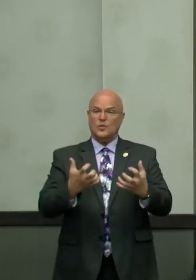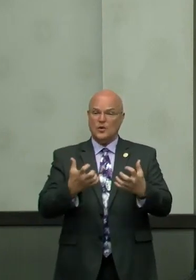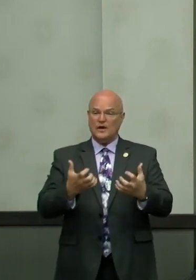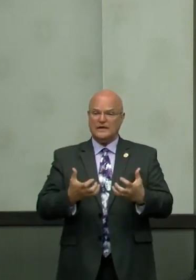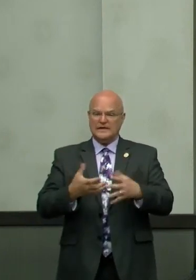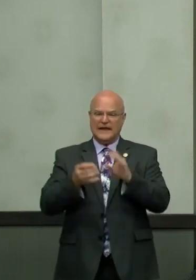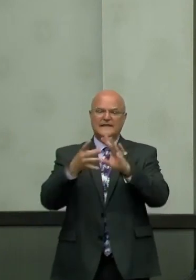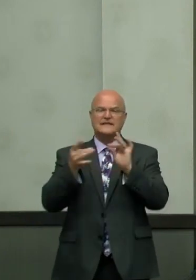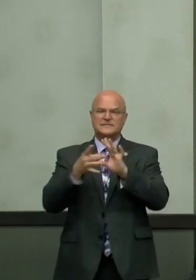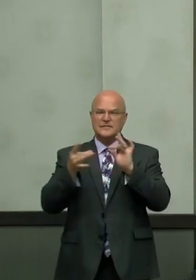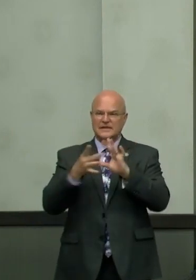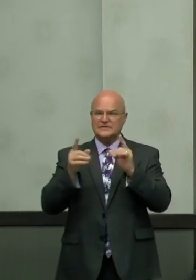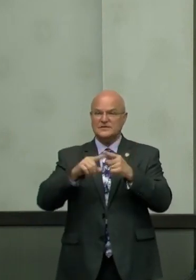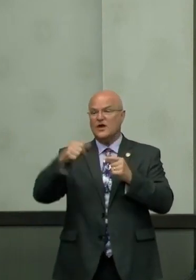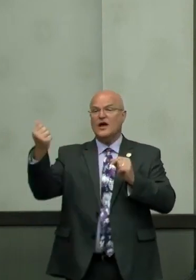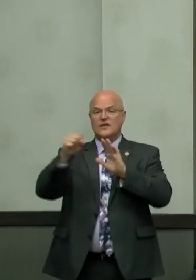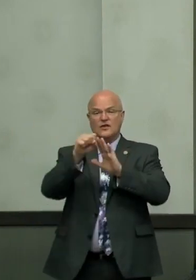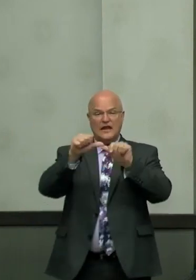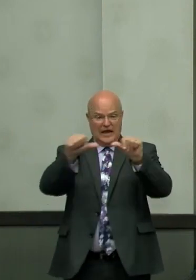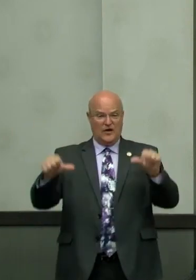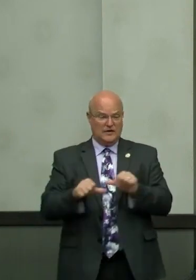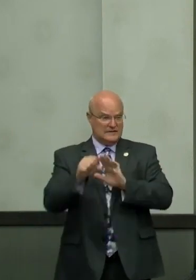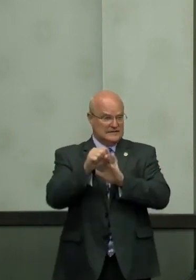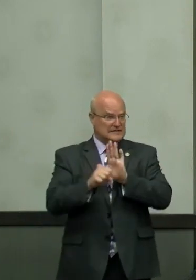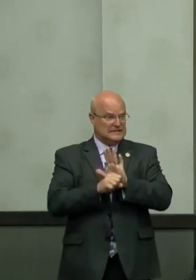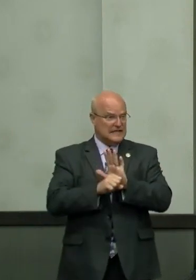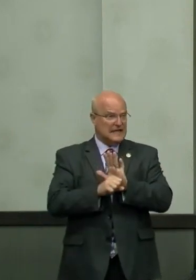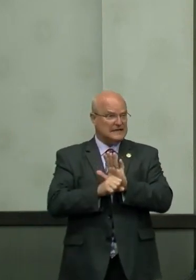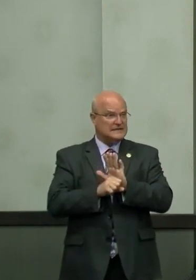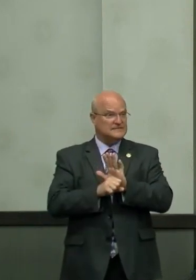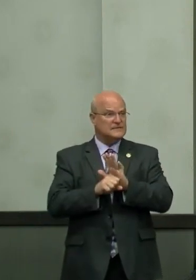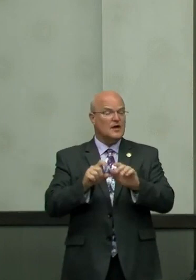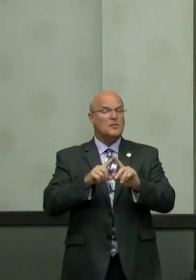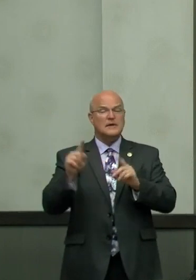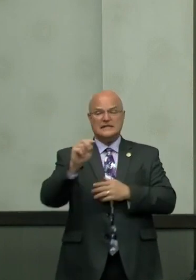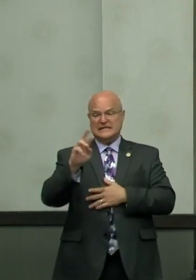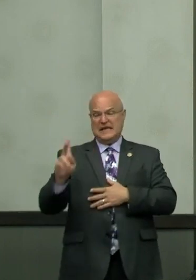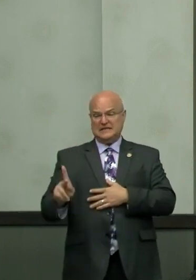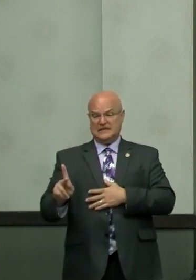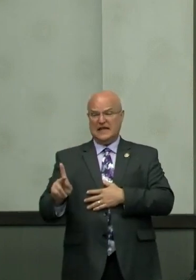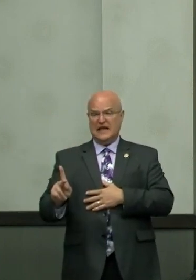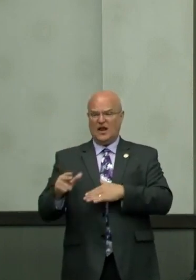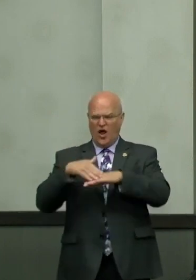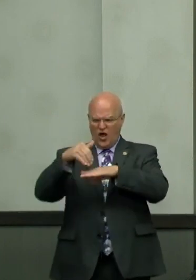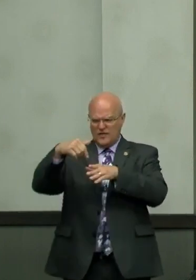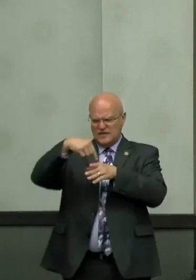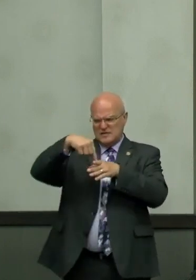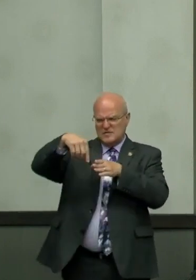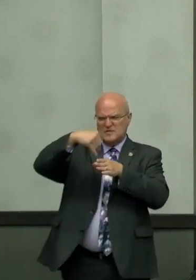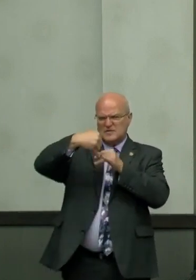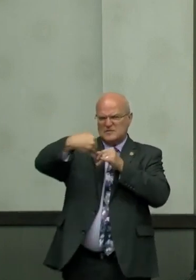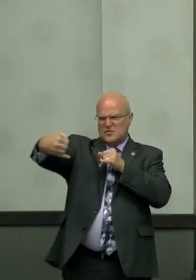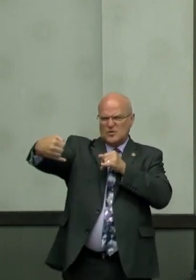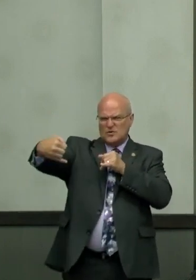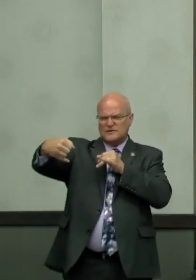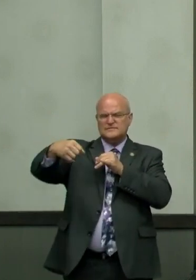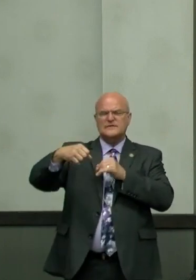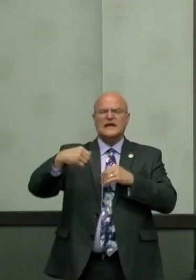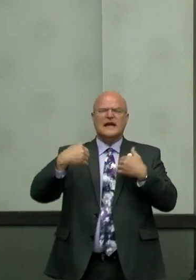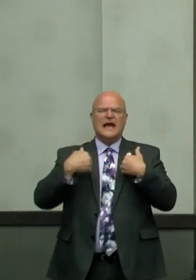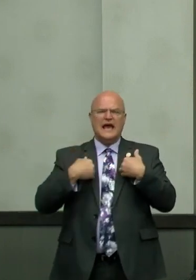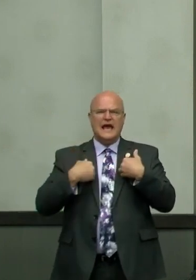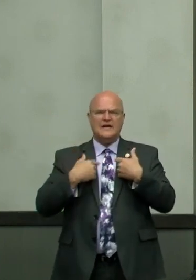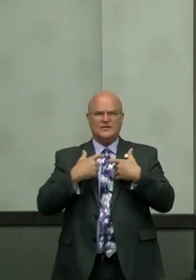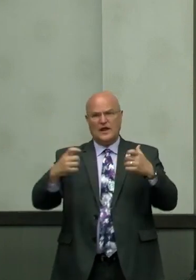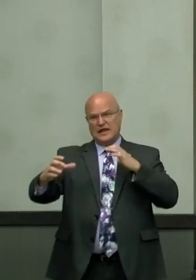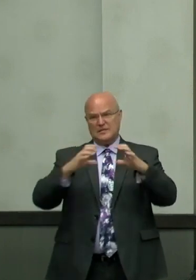to take this message to other areas of the state, but Texarkana being on the border, having